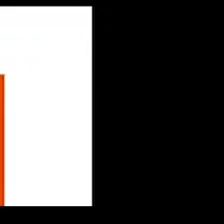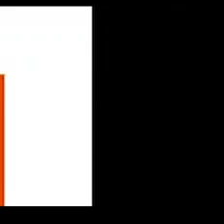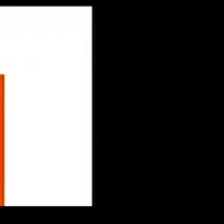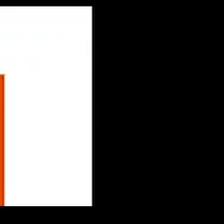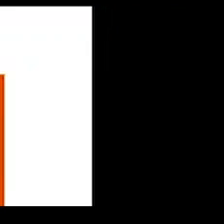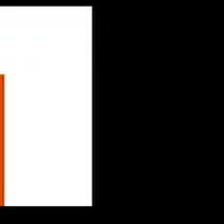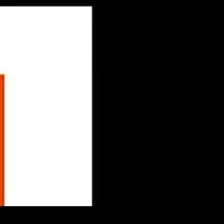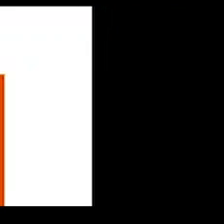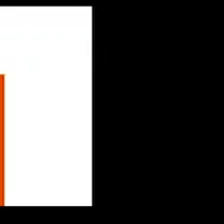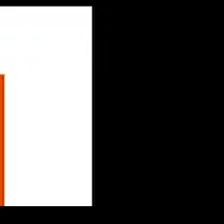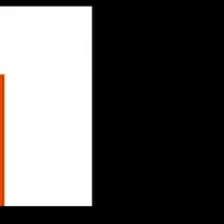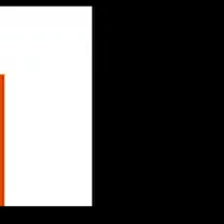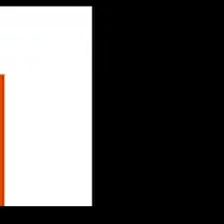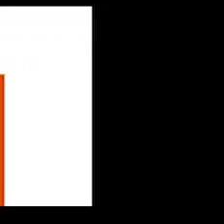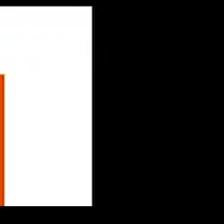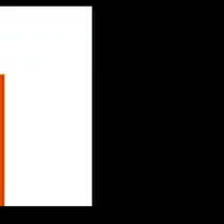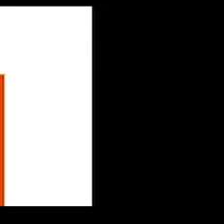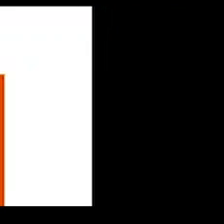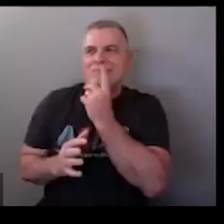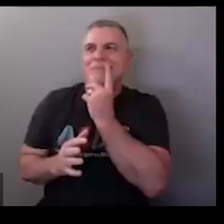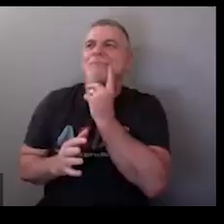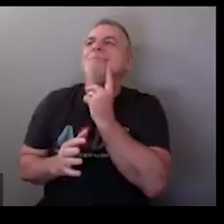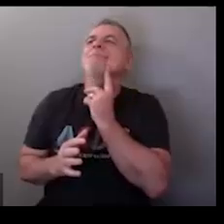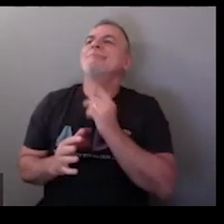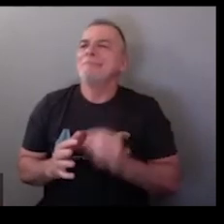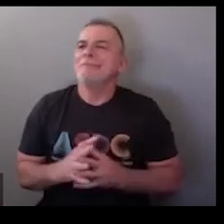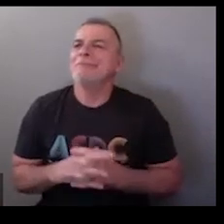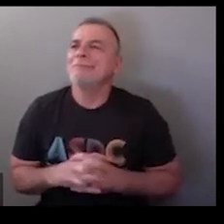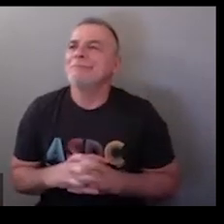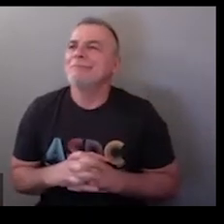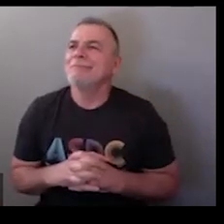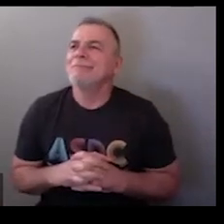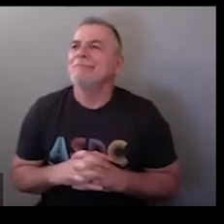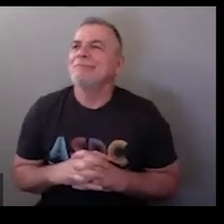like sign event then music oh okay okay